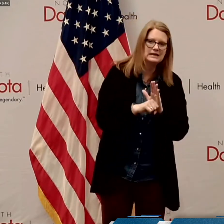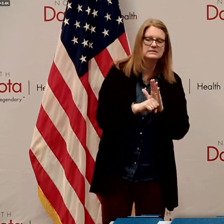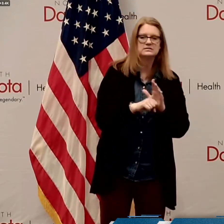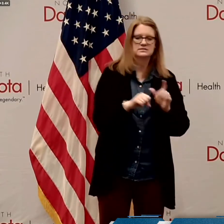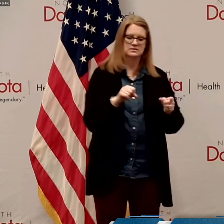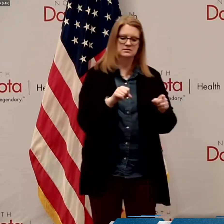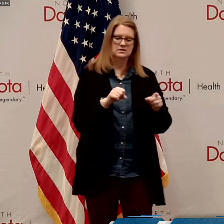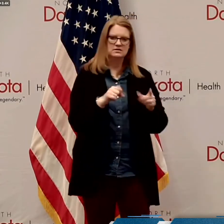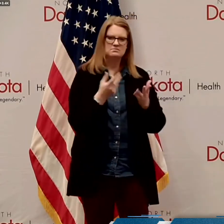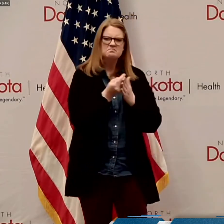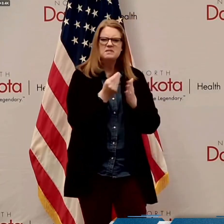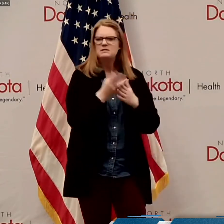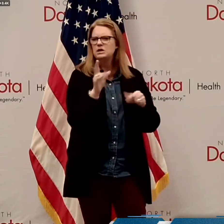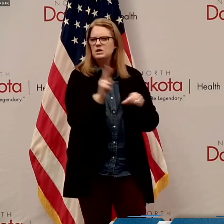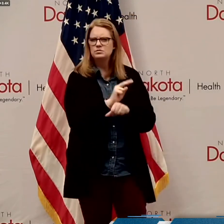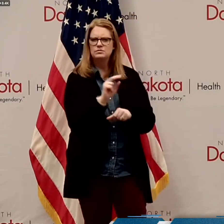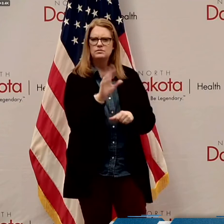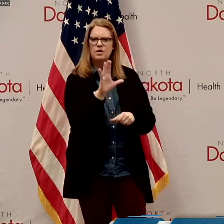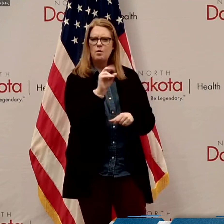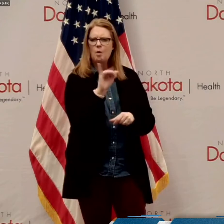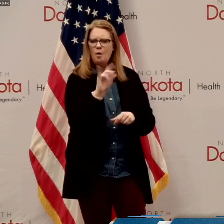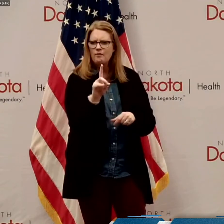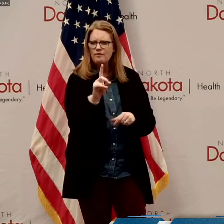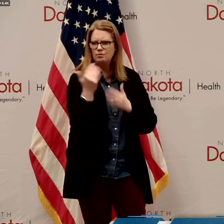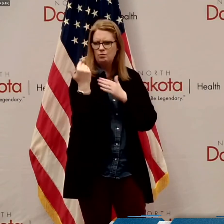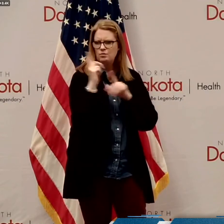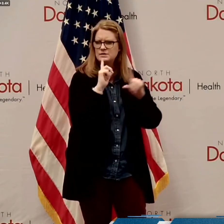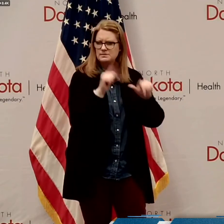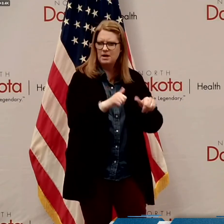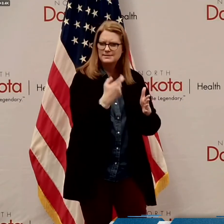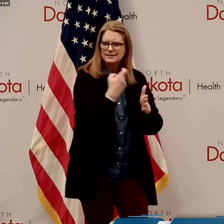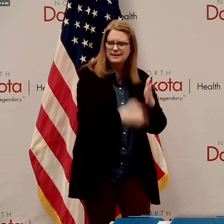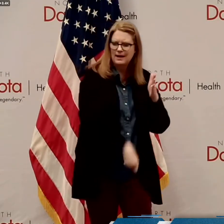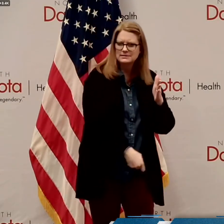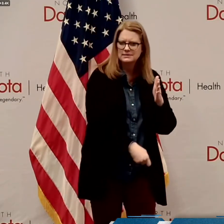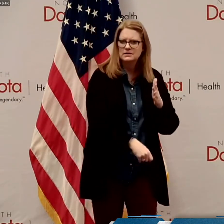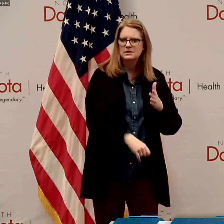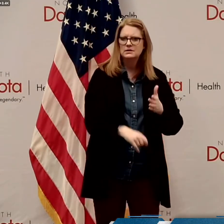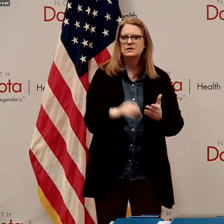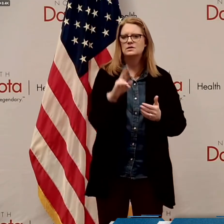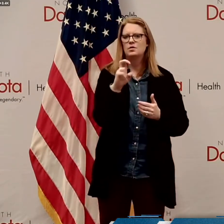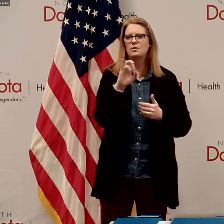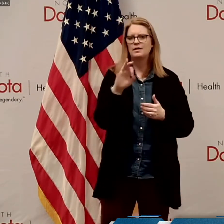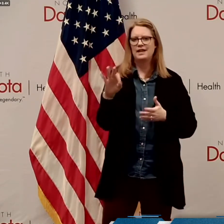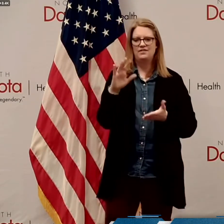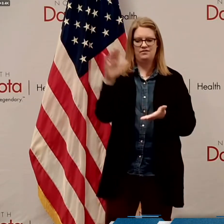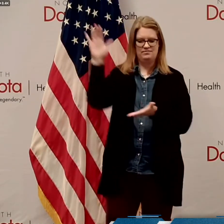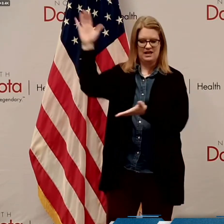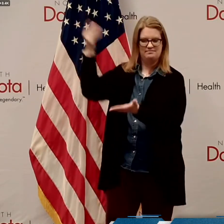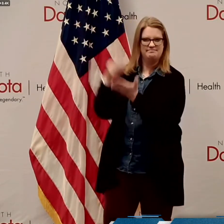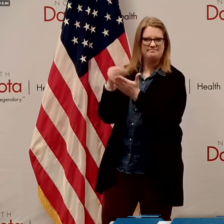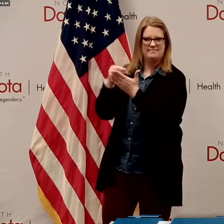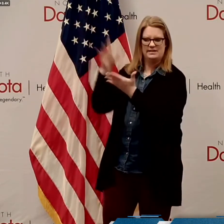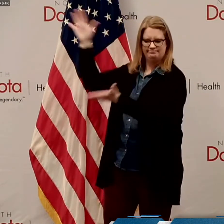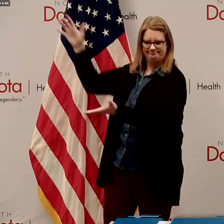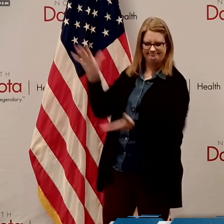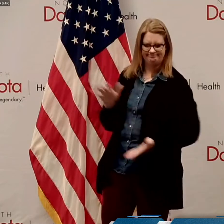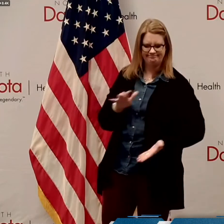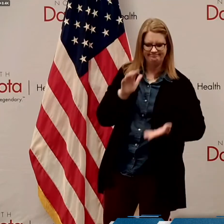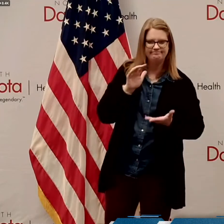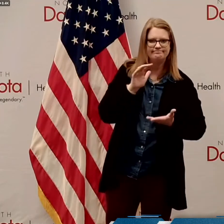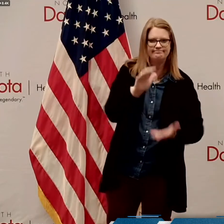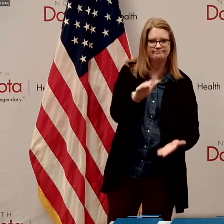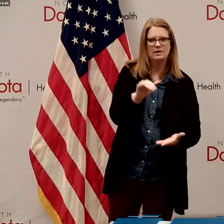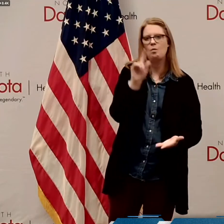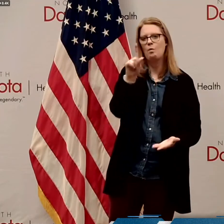money can be used for COVID response cost. The relief fund allocation for North Dakota as part of the CARES Act